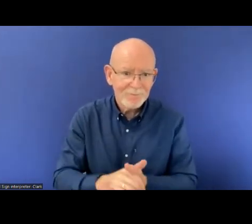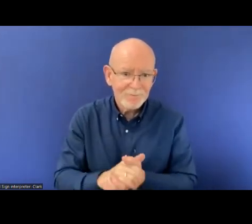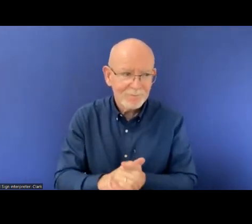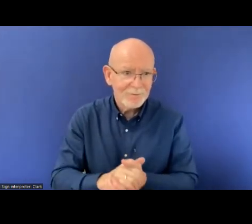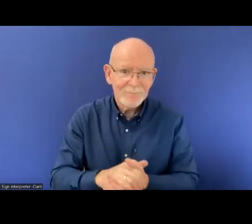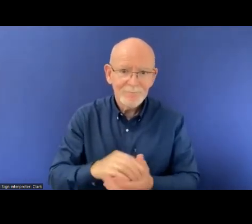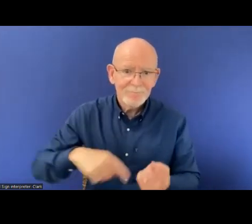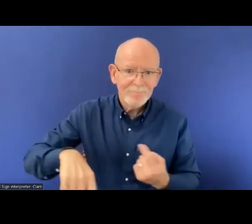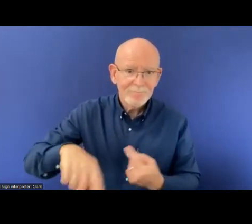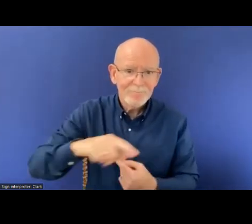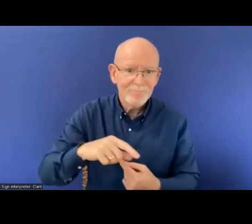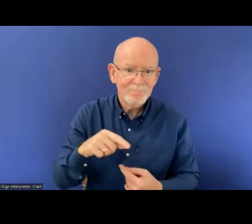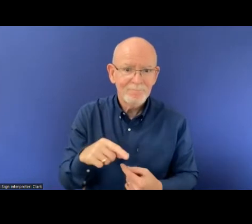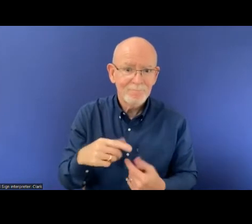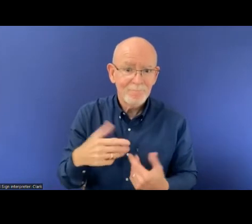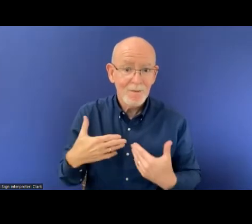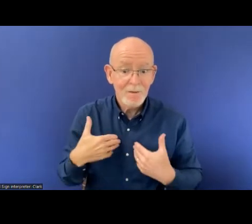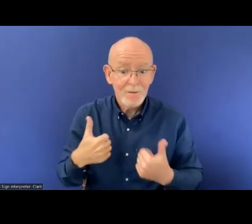for all.